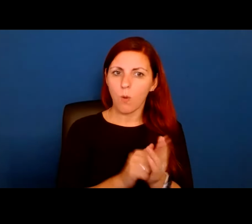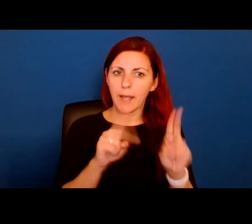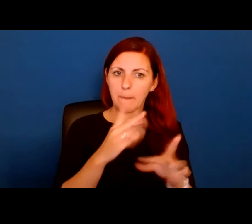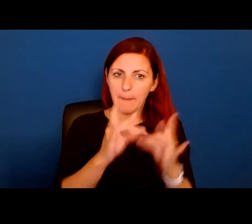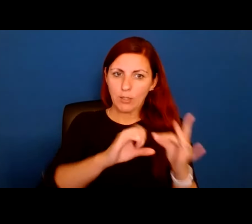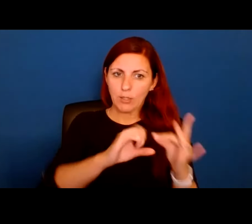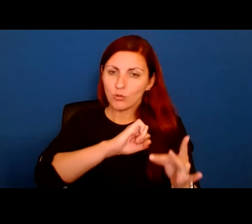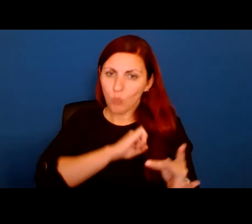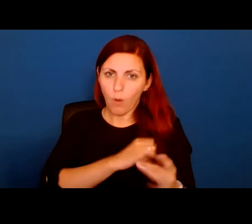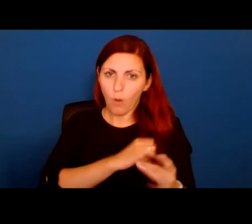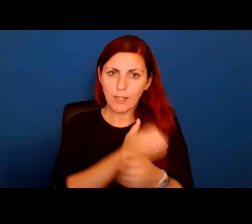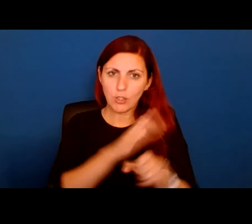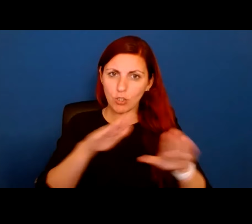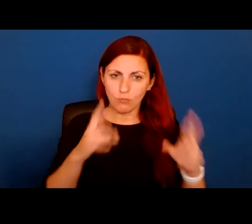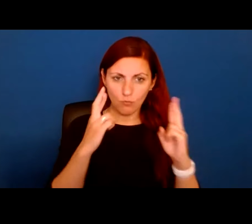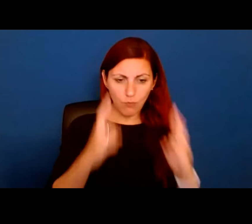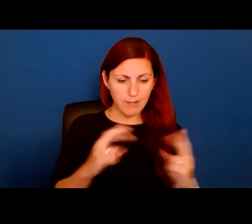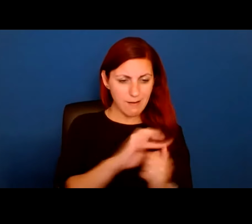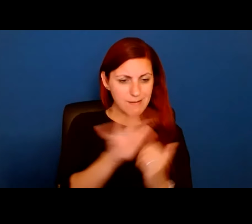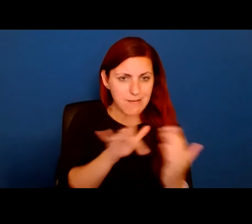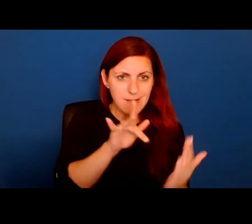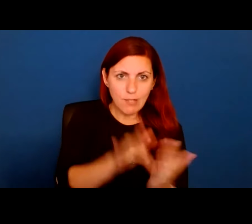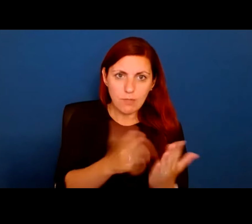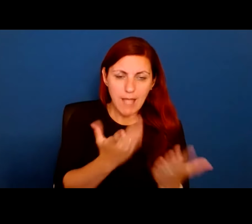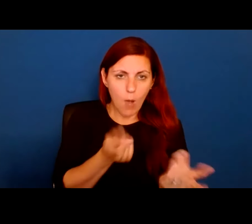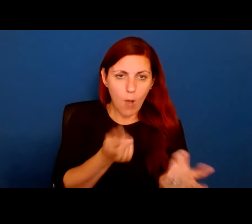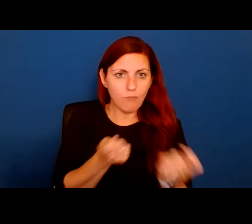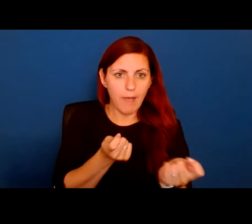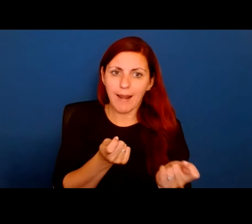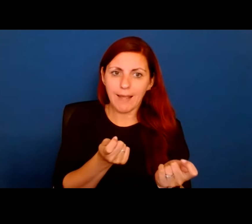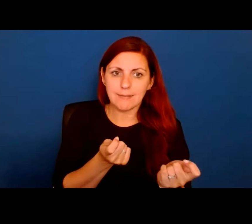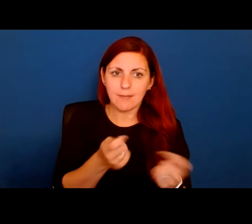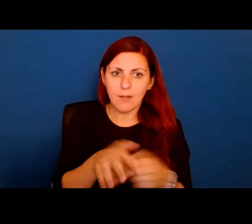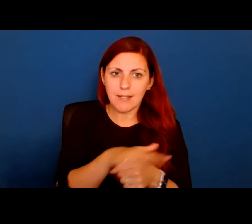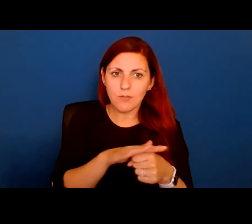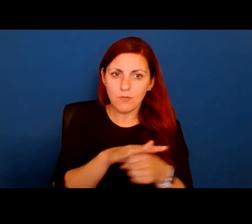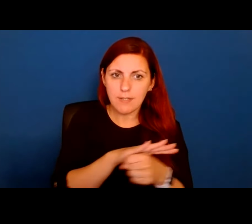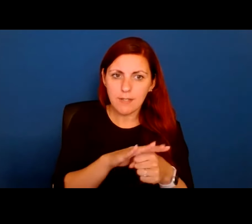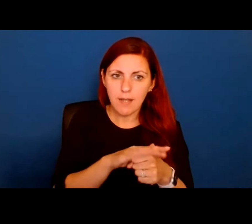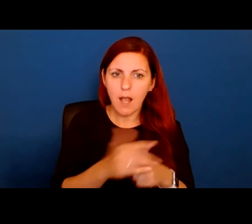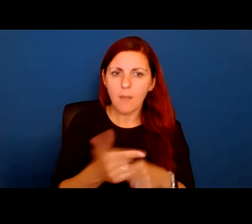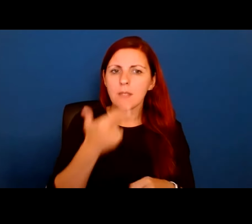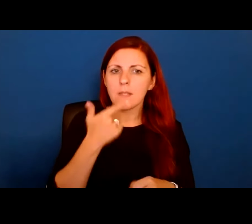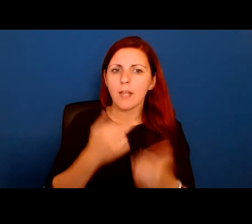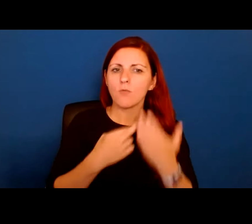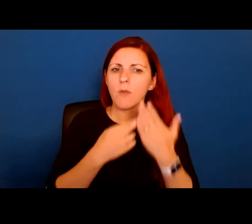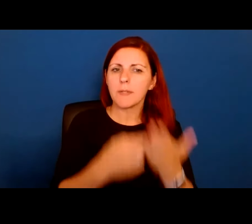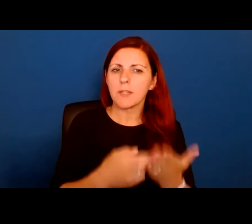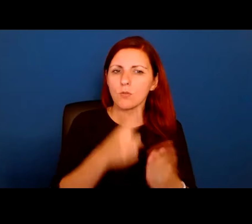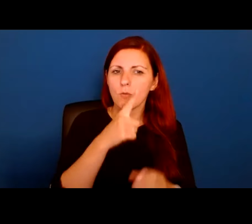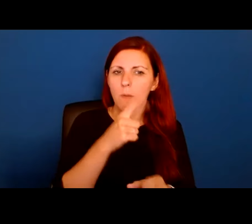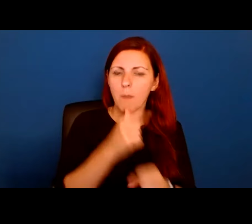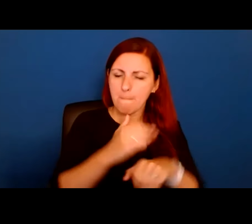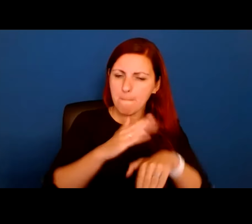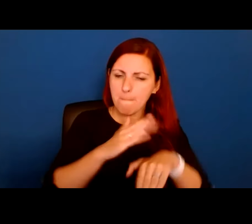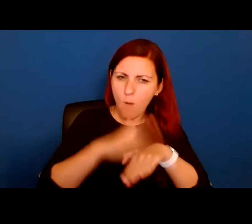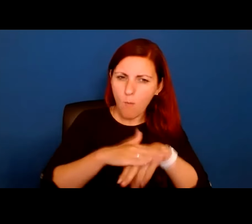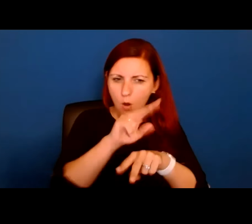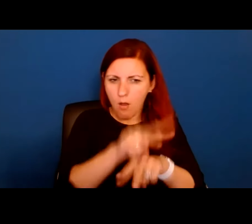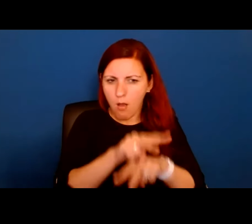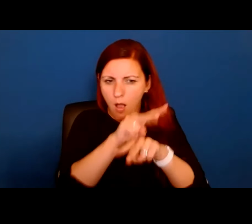children's rights are at the core of what they do and how they regulate it. The second recommendation we had was increase oversight of emerging